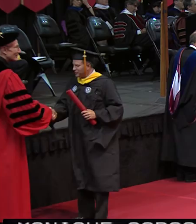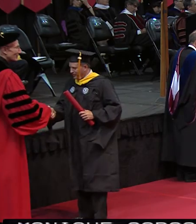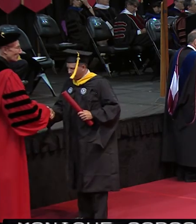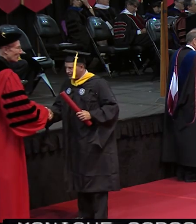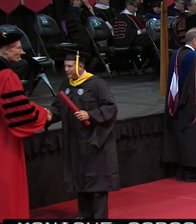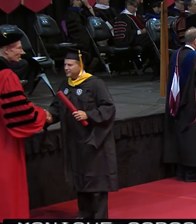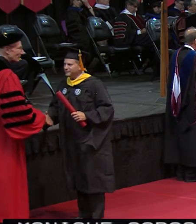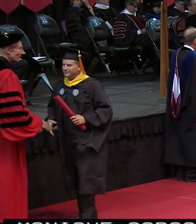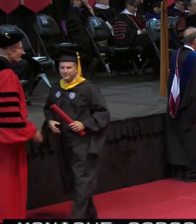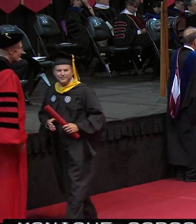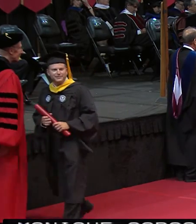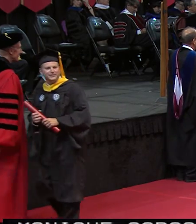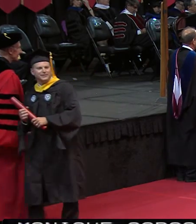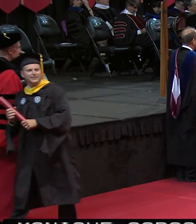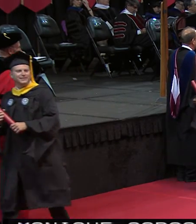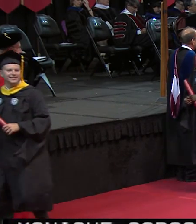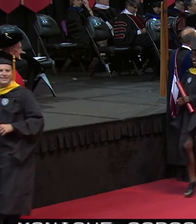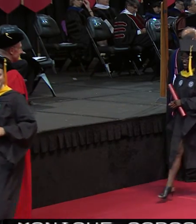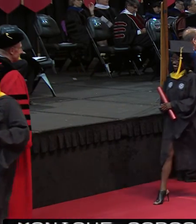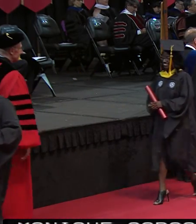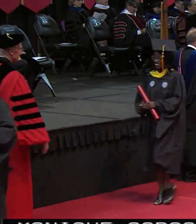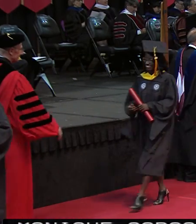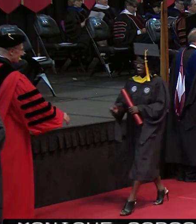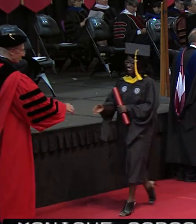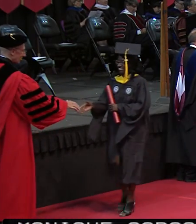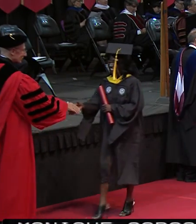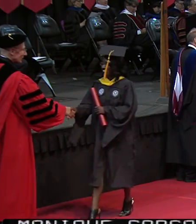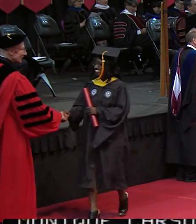Kenico Jones.